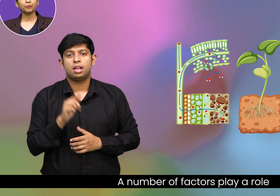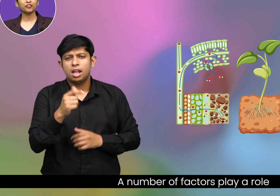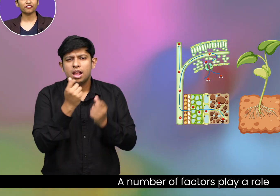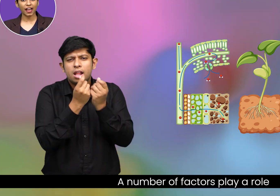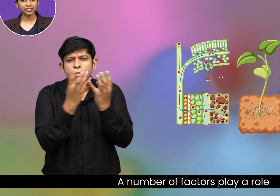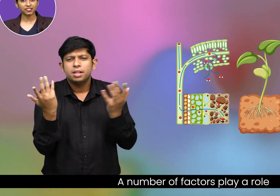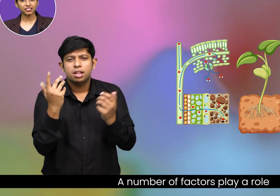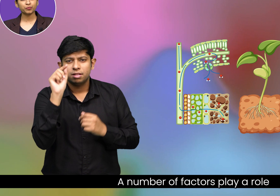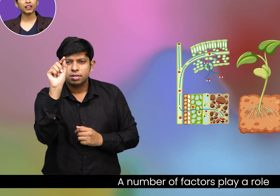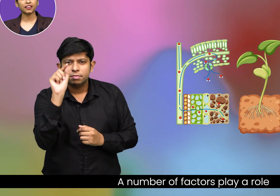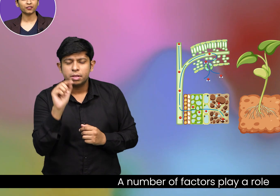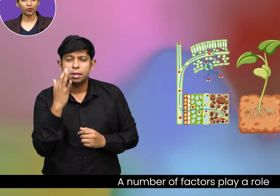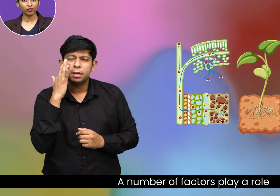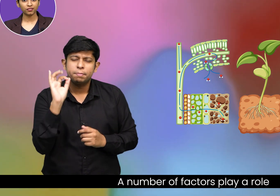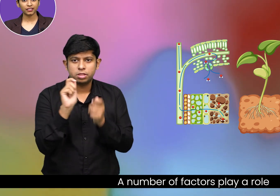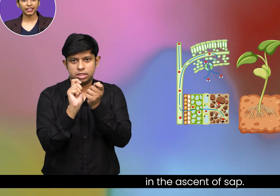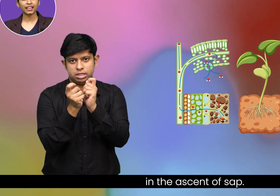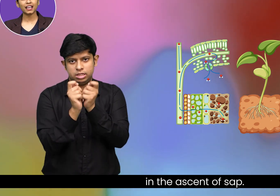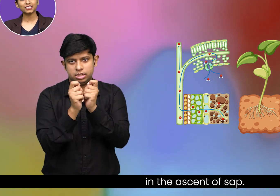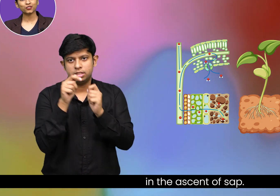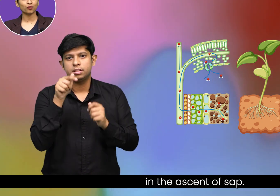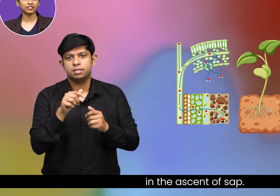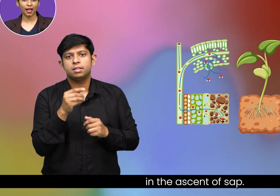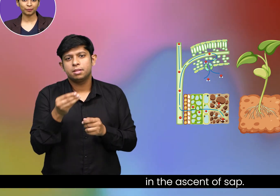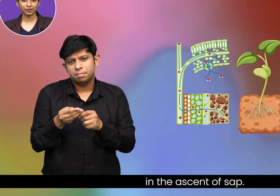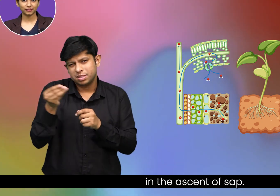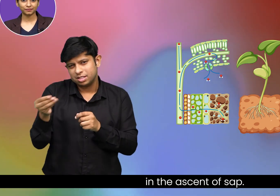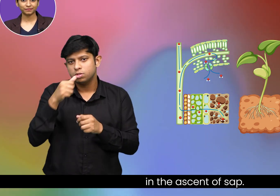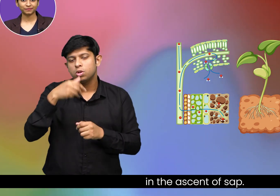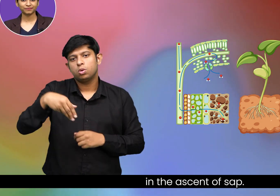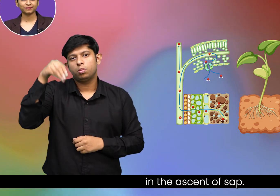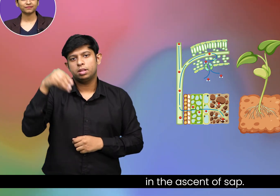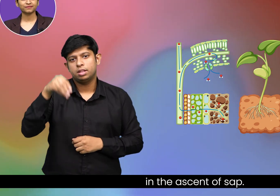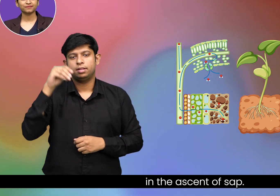A number of factors play a role in the ascent of sap.